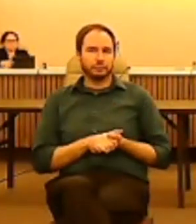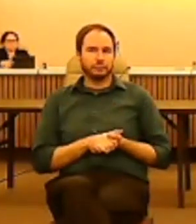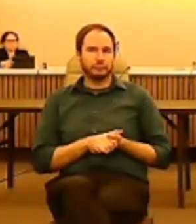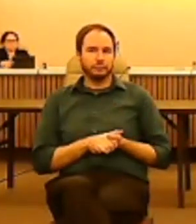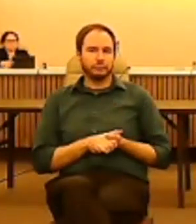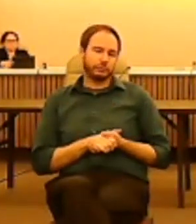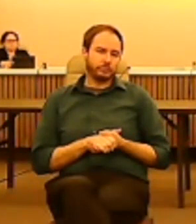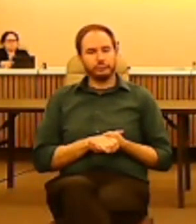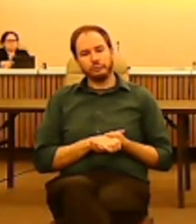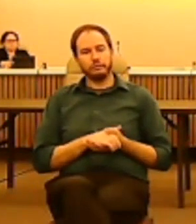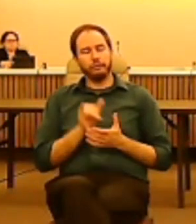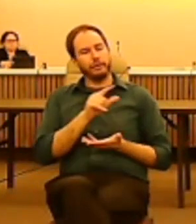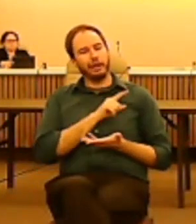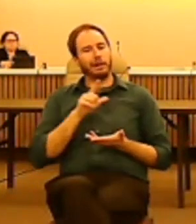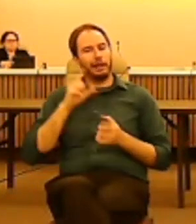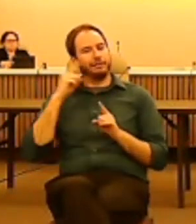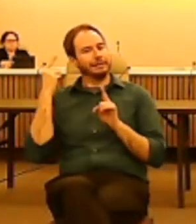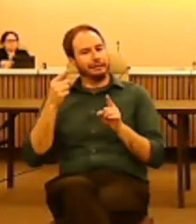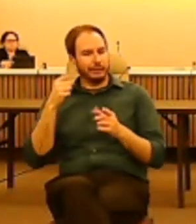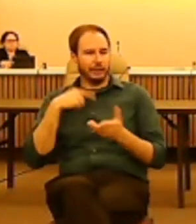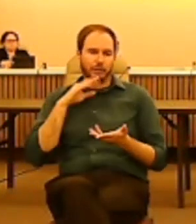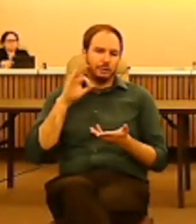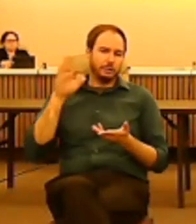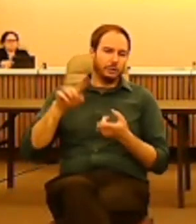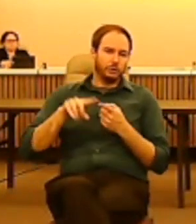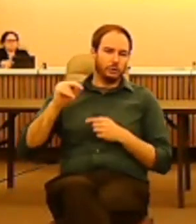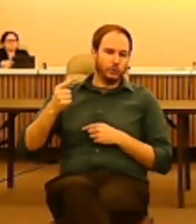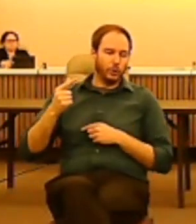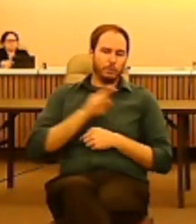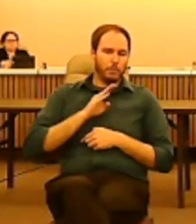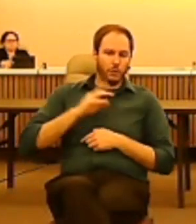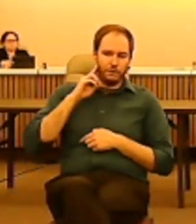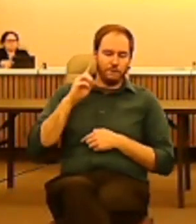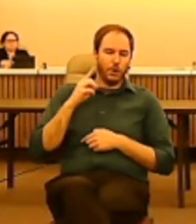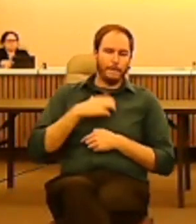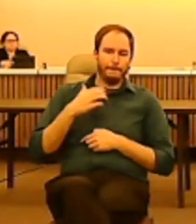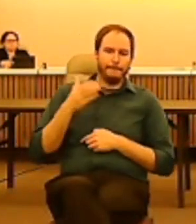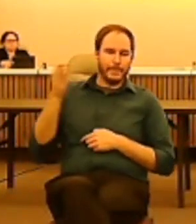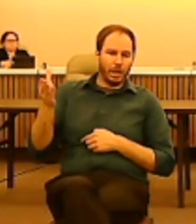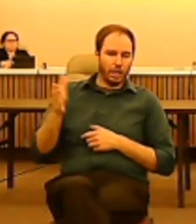the legislative intent, so this is a note to the Zoning Board of Appeals. I